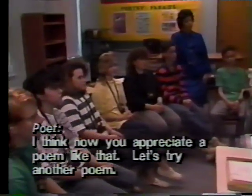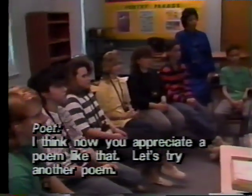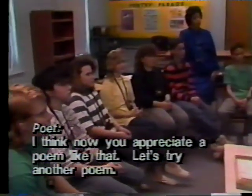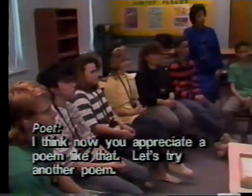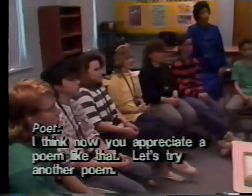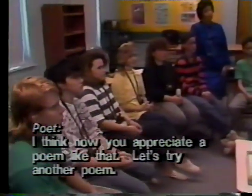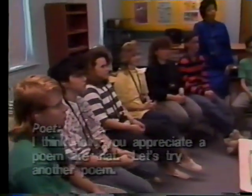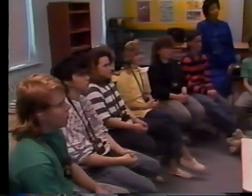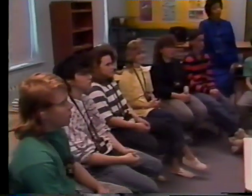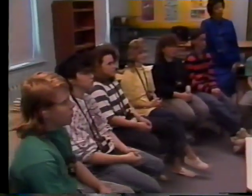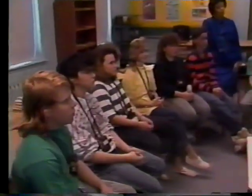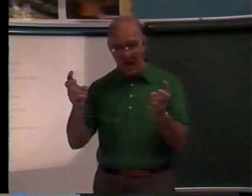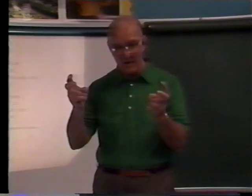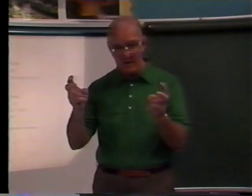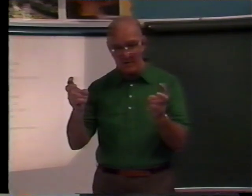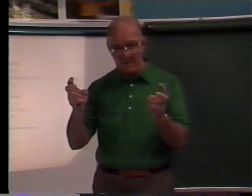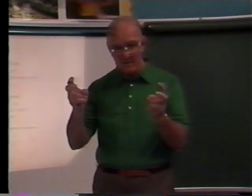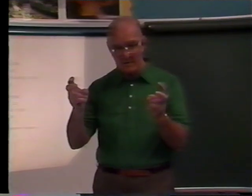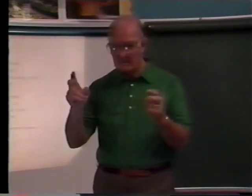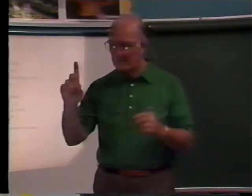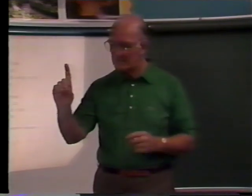poem. Title: